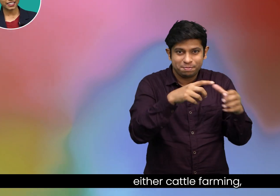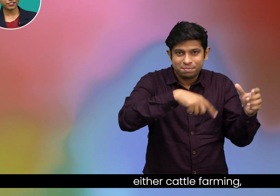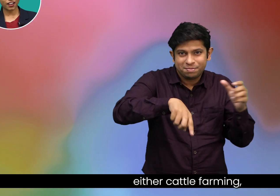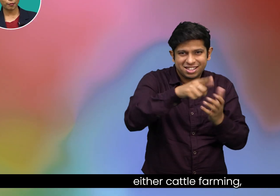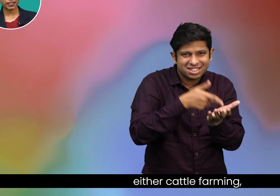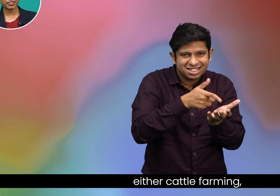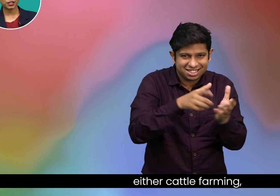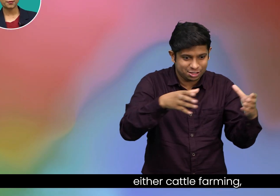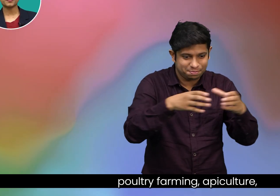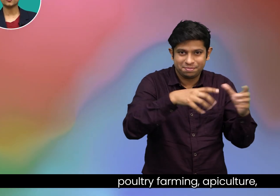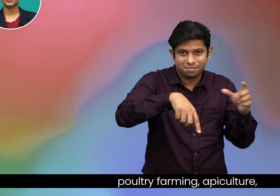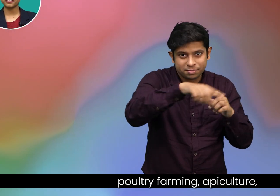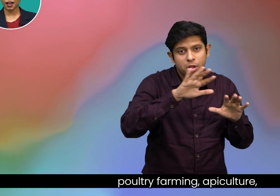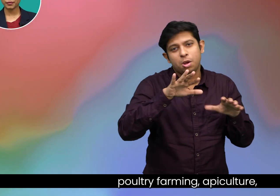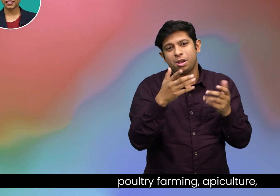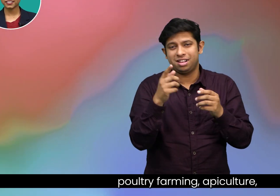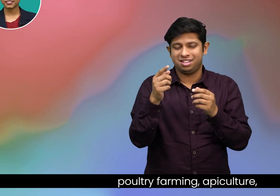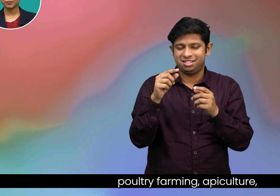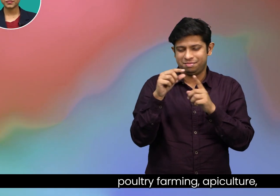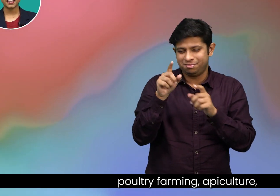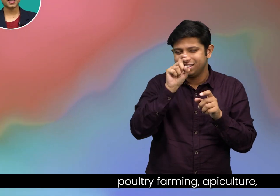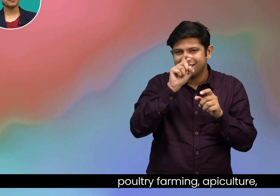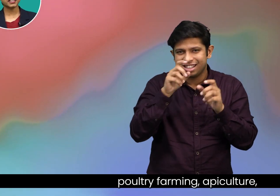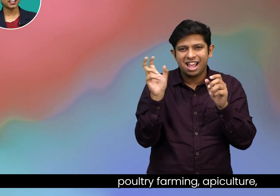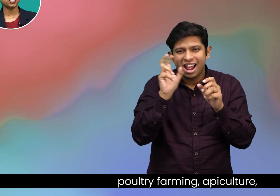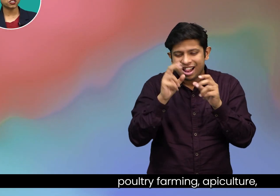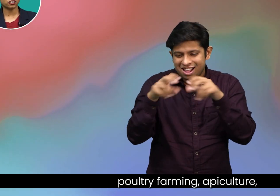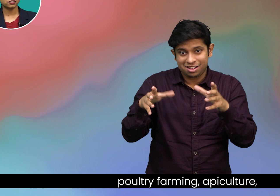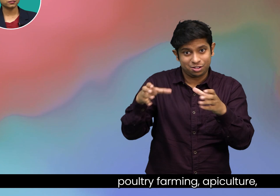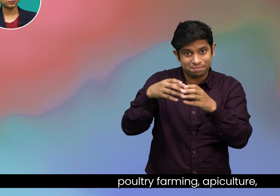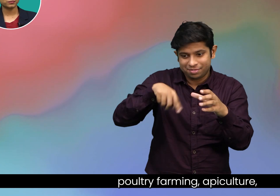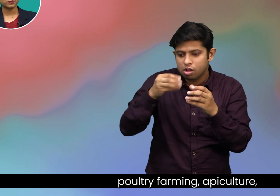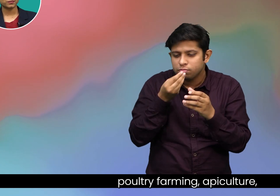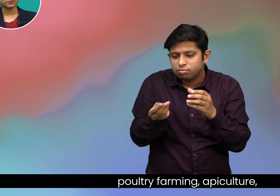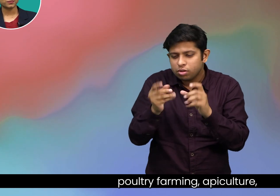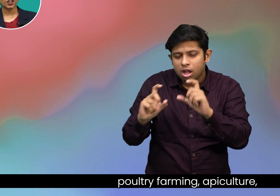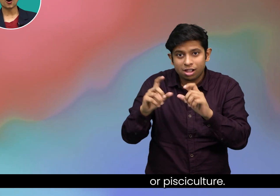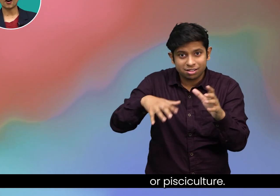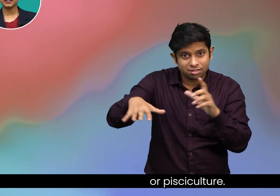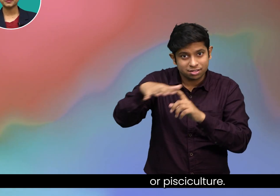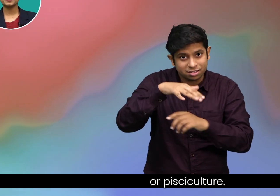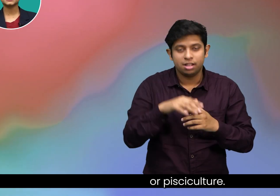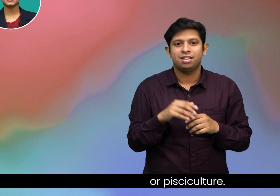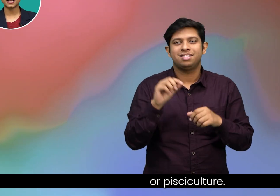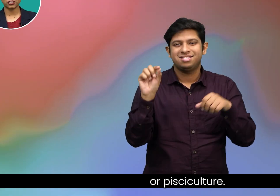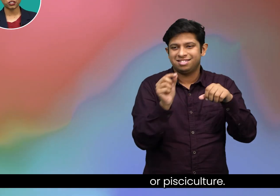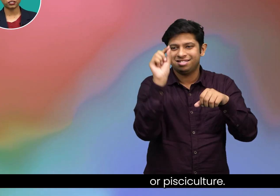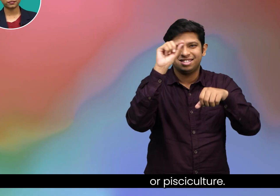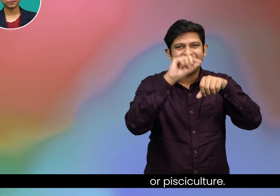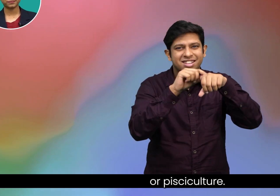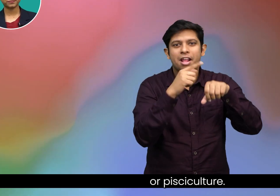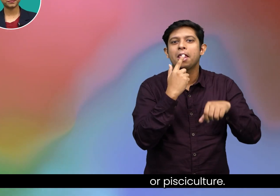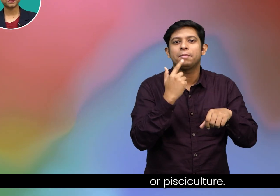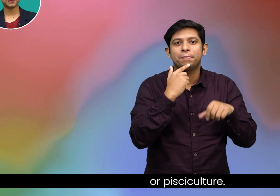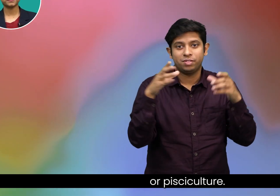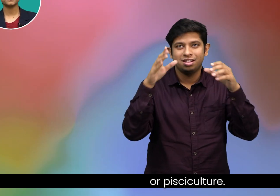Either cattle farming, poultry farming, apiculture or pisciculture.